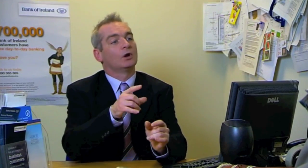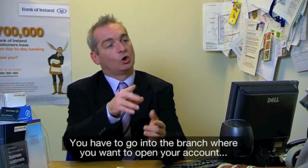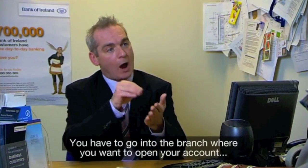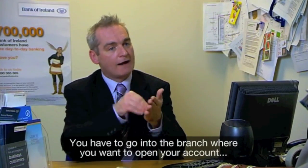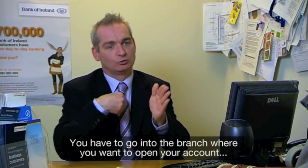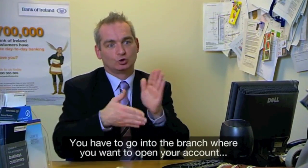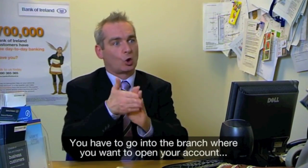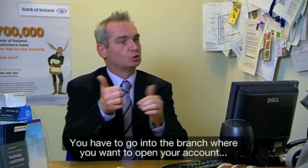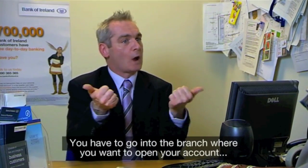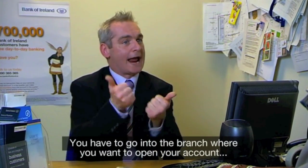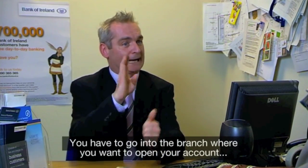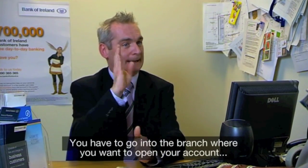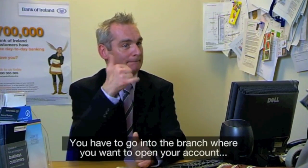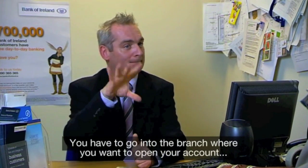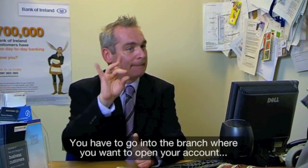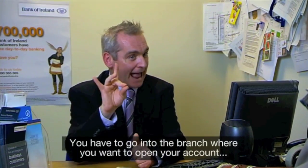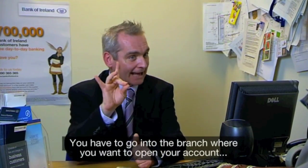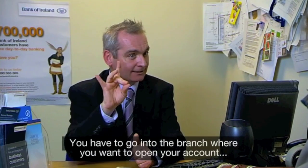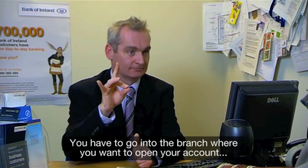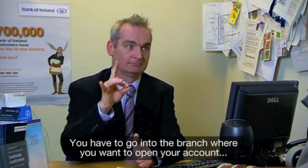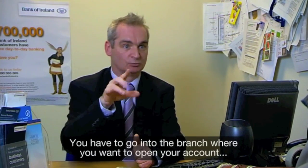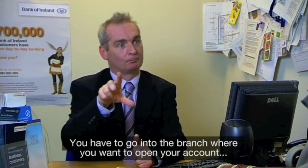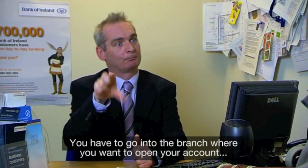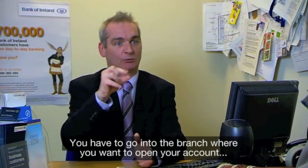You have to go into the branch where you want to open your account